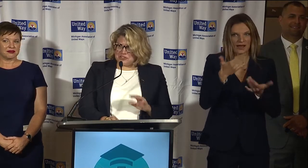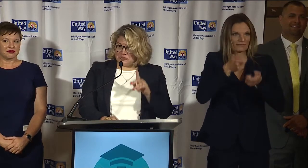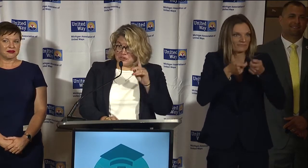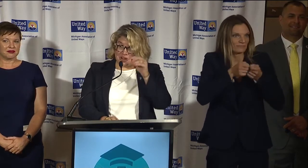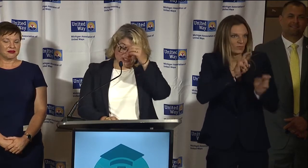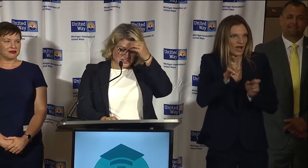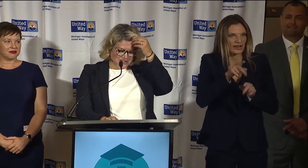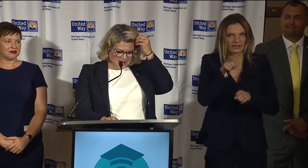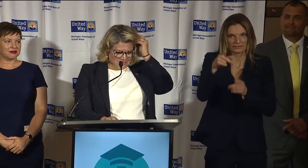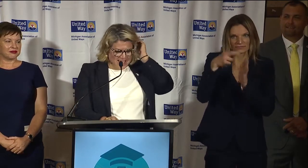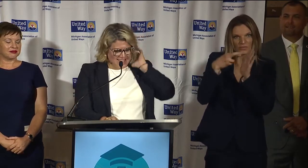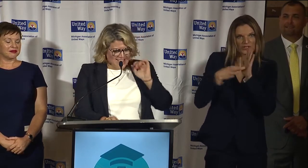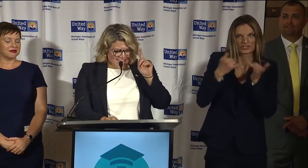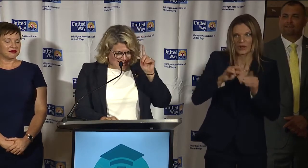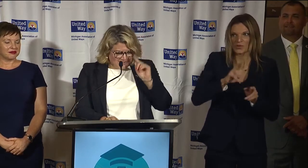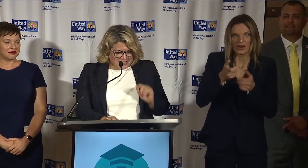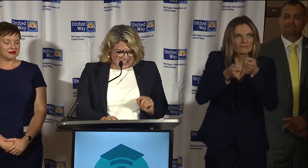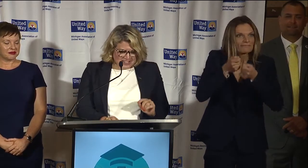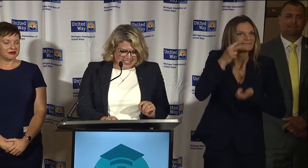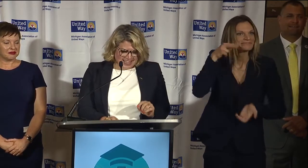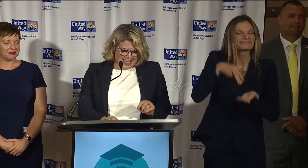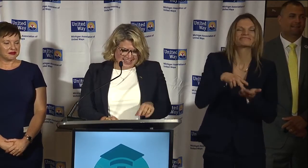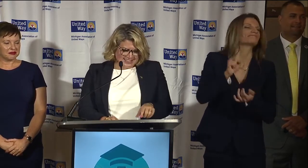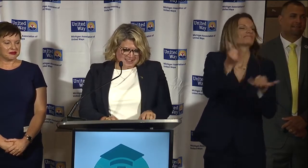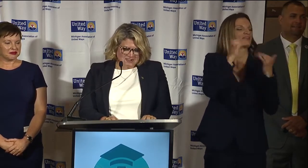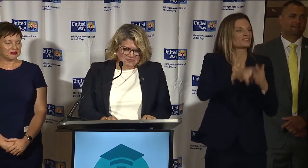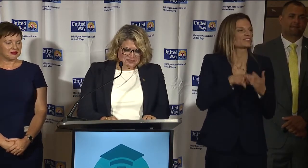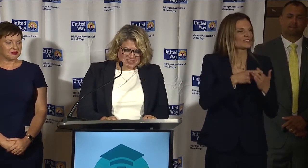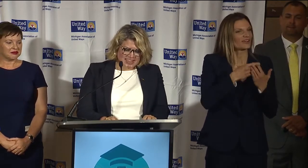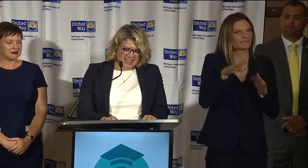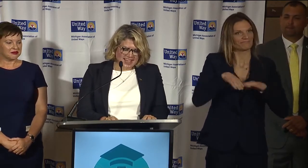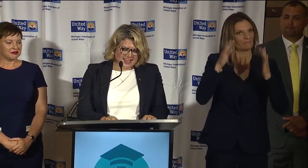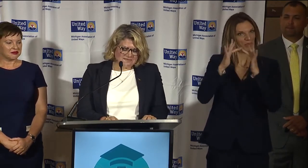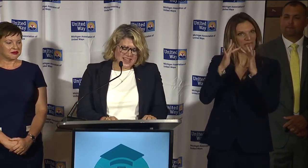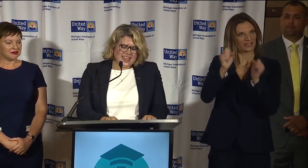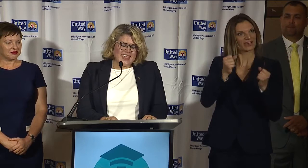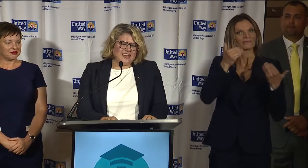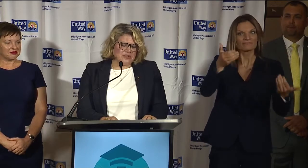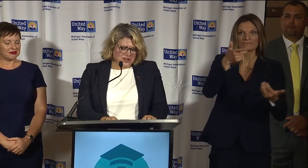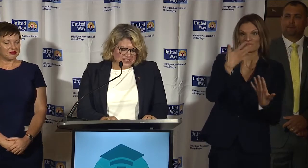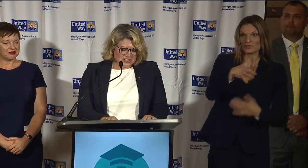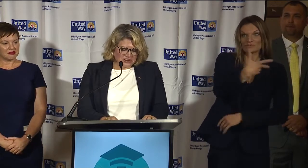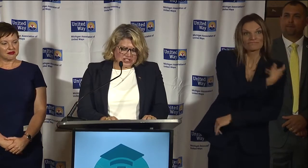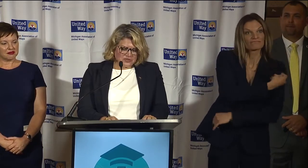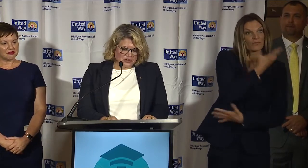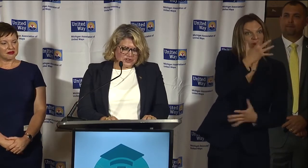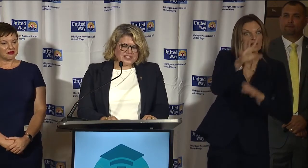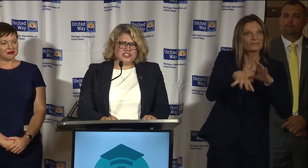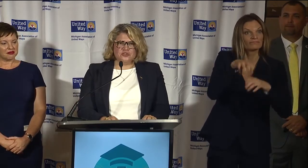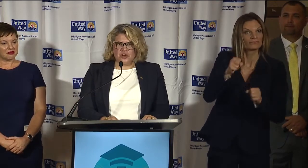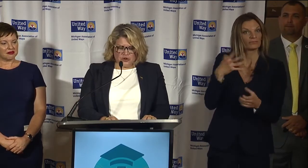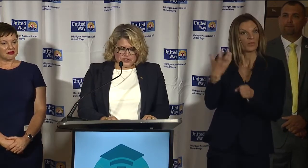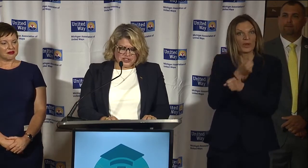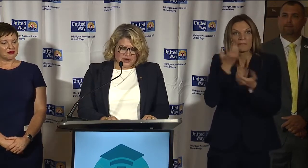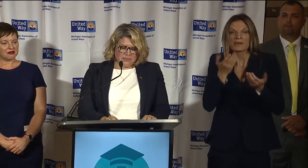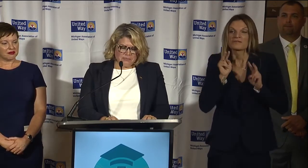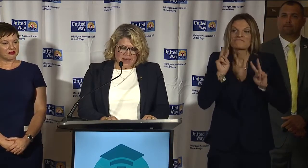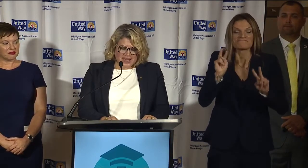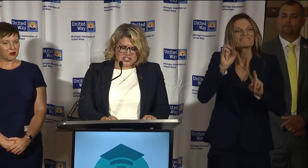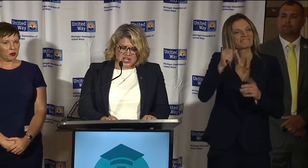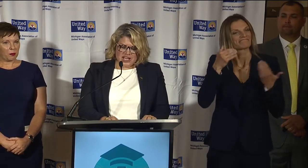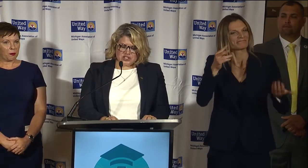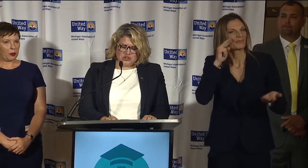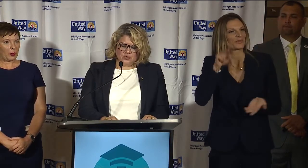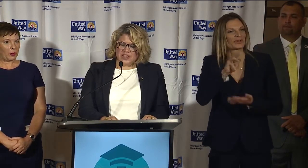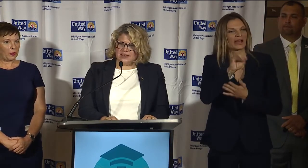taking notes or if they're registering, but we start today. So, and we want to encourage folks to go to the